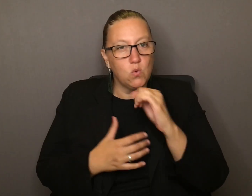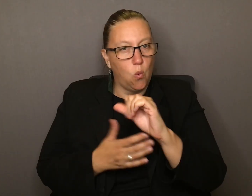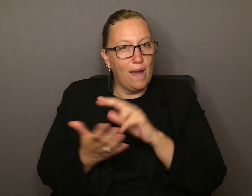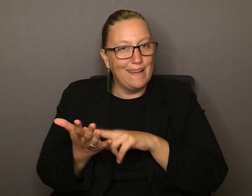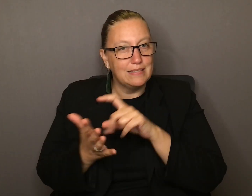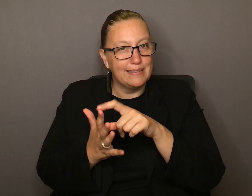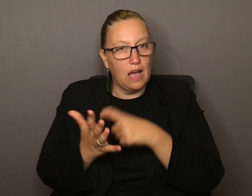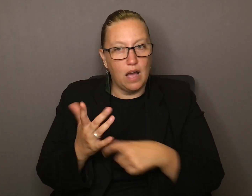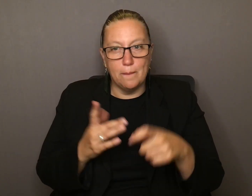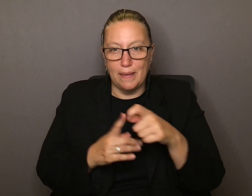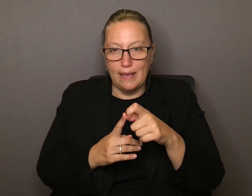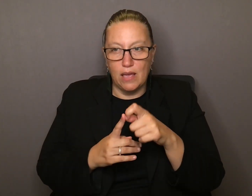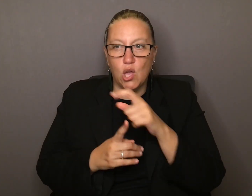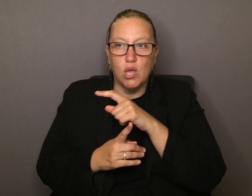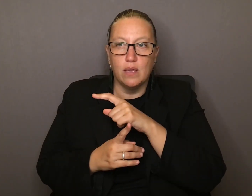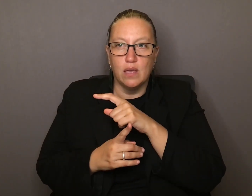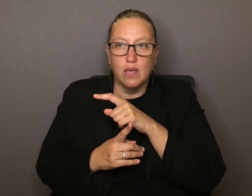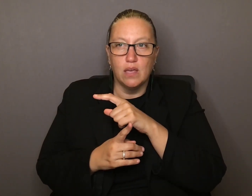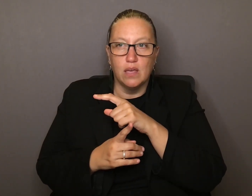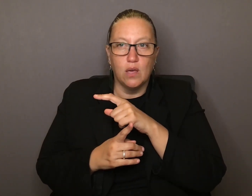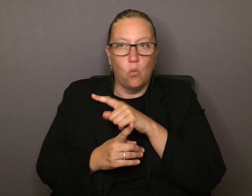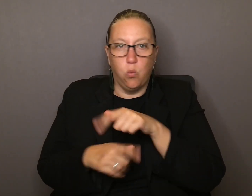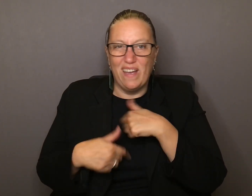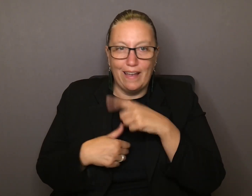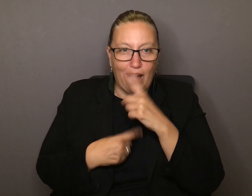NDRP, they make it easier. But also what I would encourage is